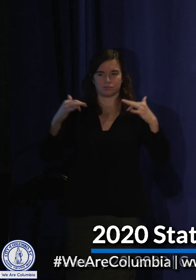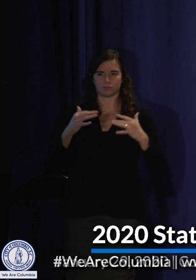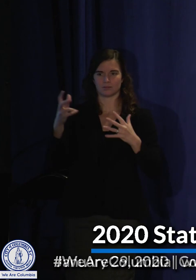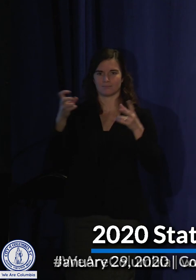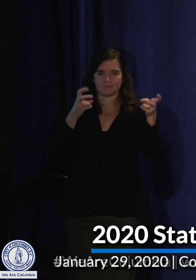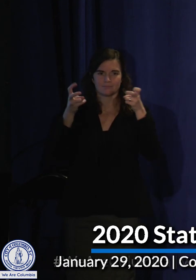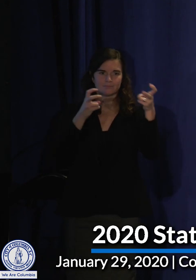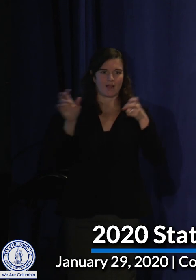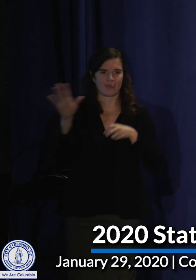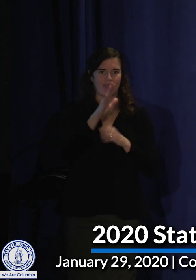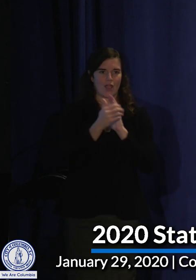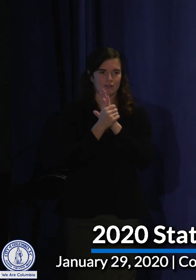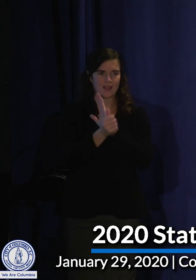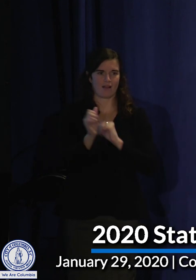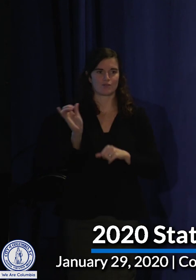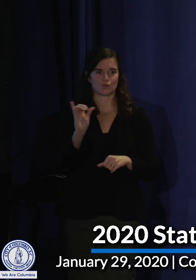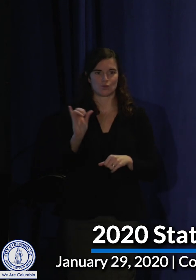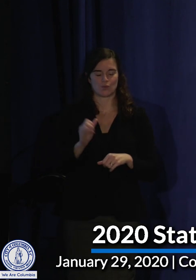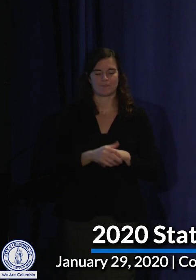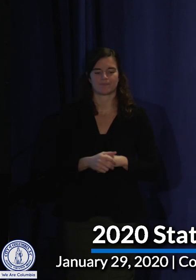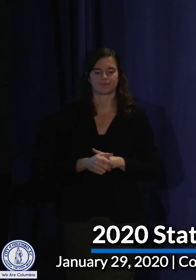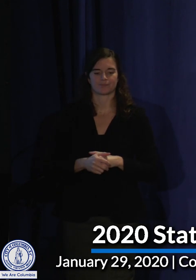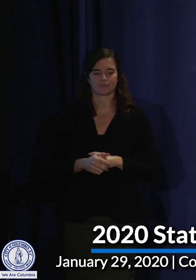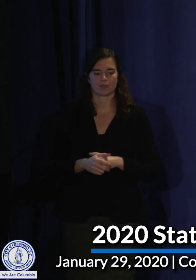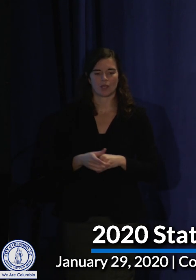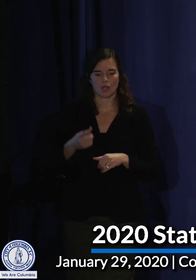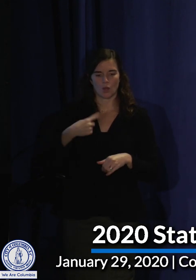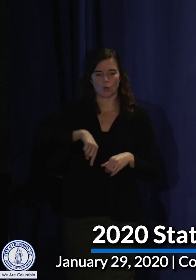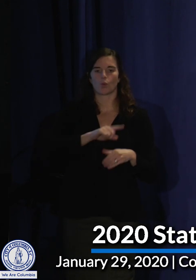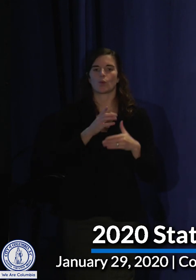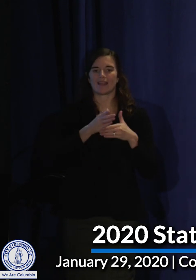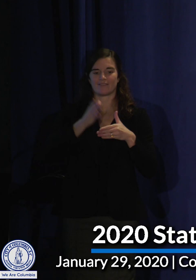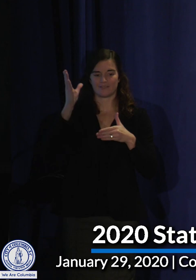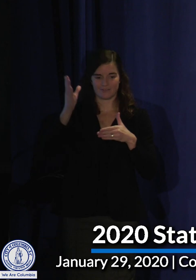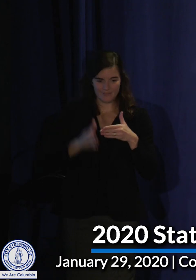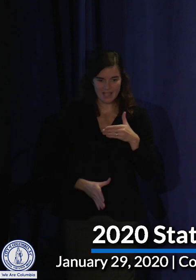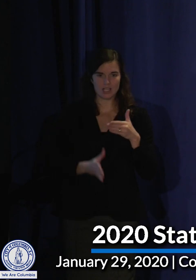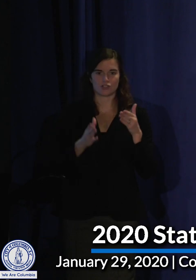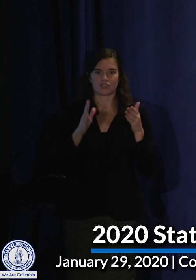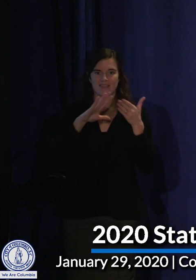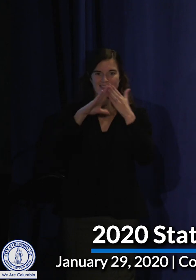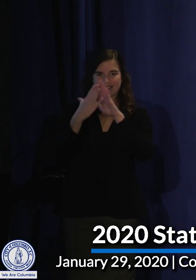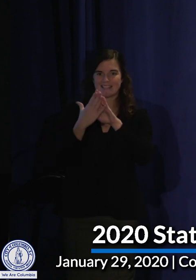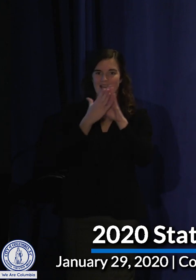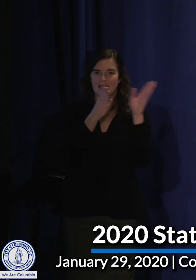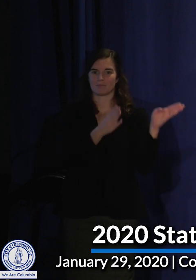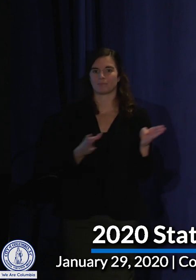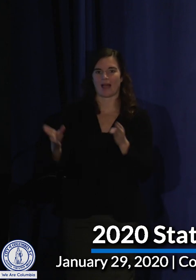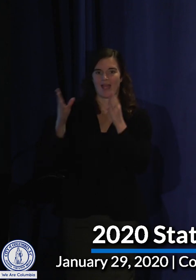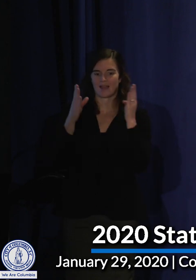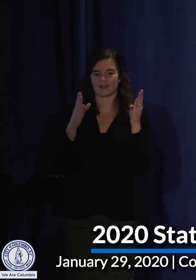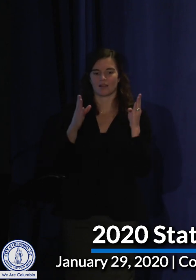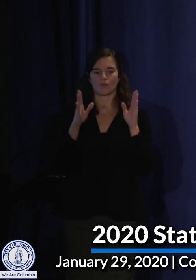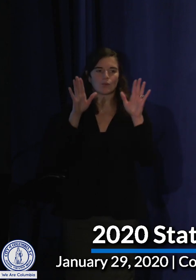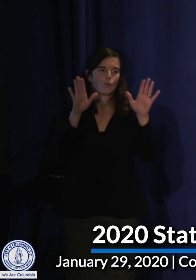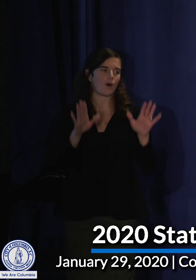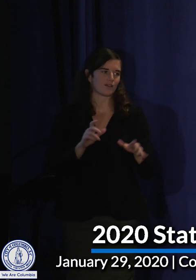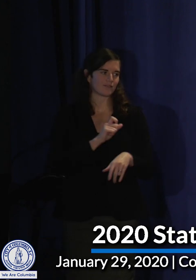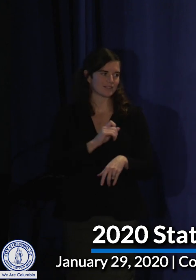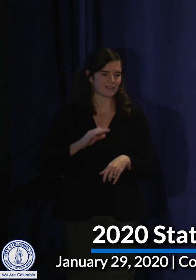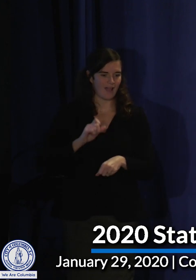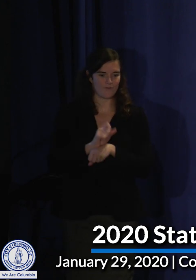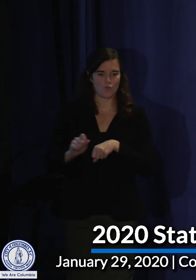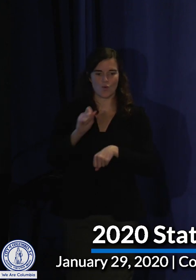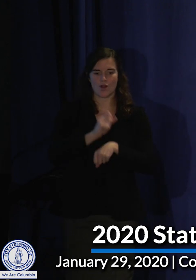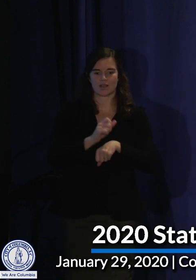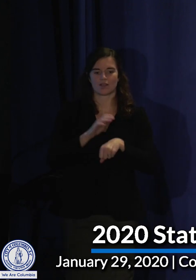country. We've completed and are preparing for the adoption of our city's comprehensive plan. Our fantastic planning staff working on